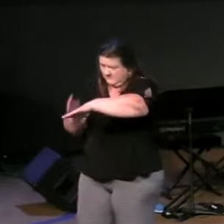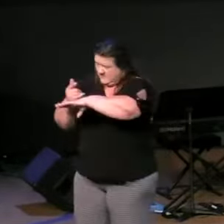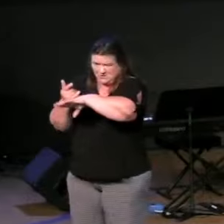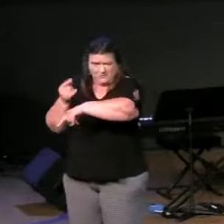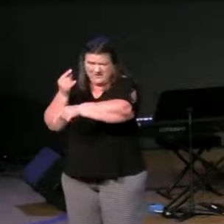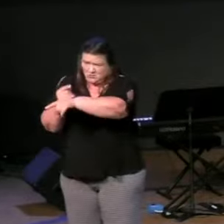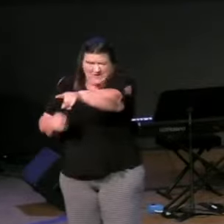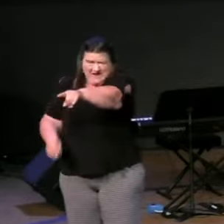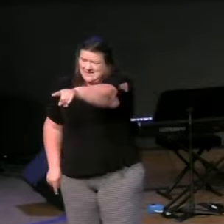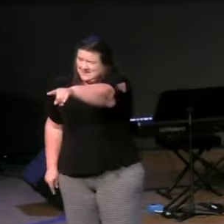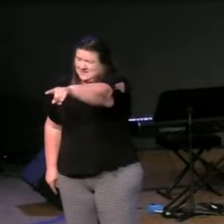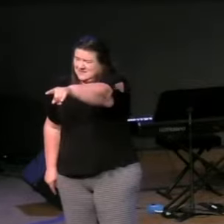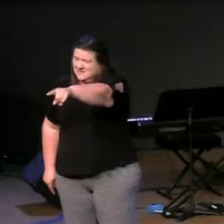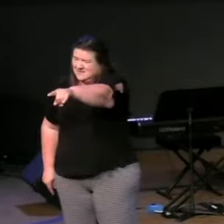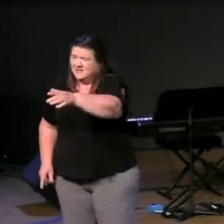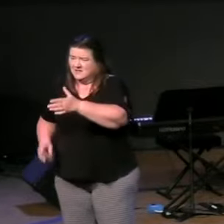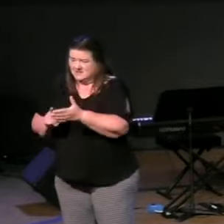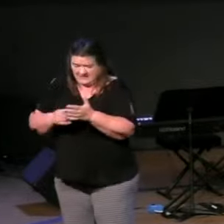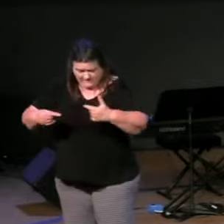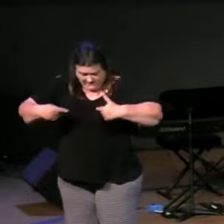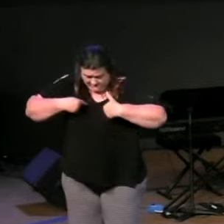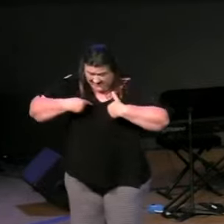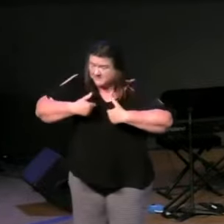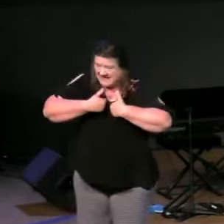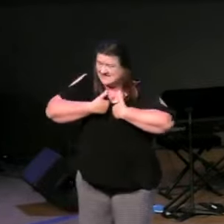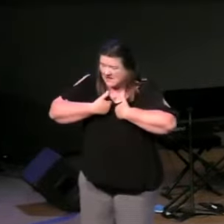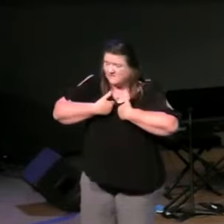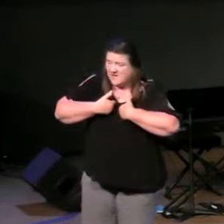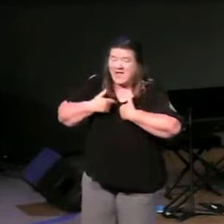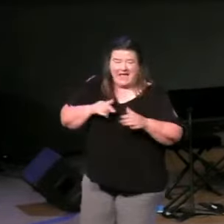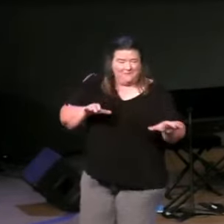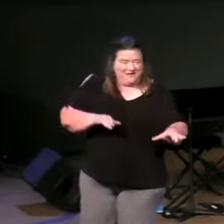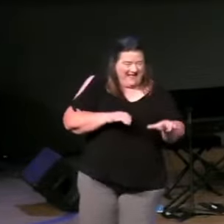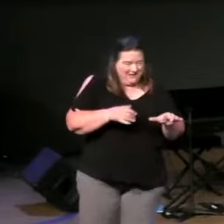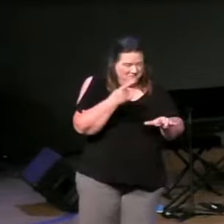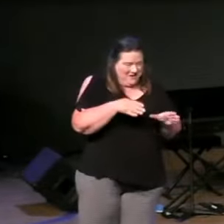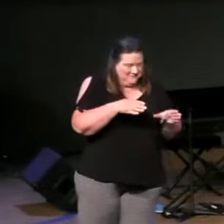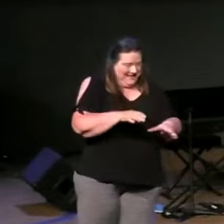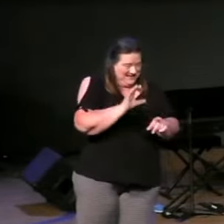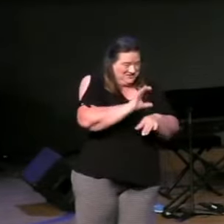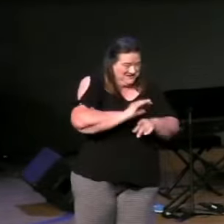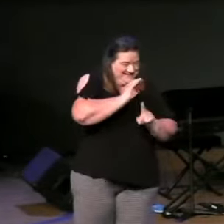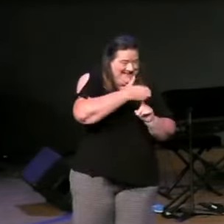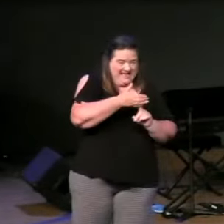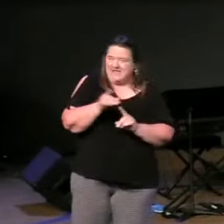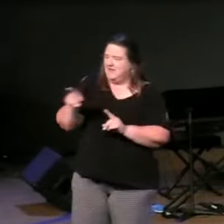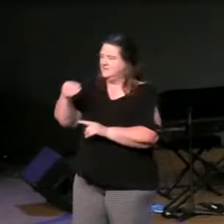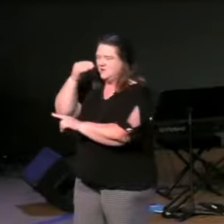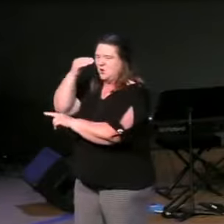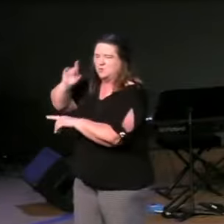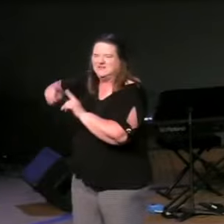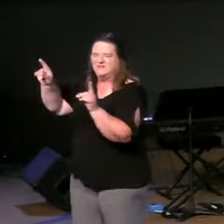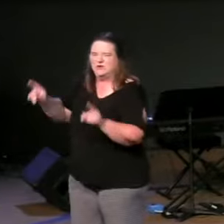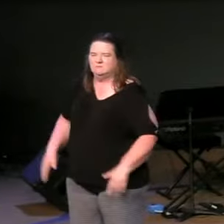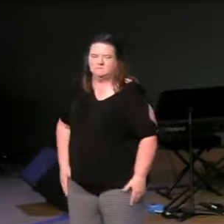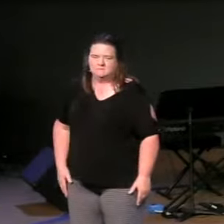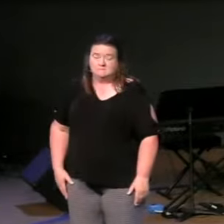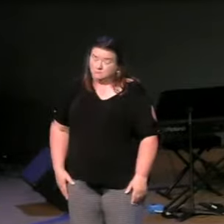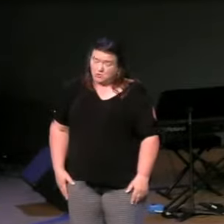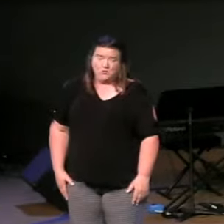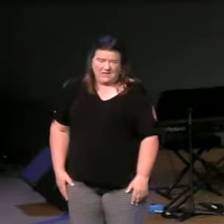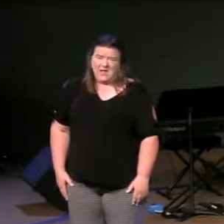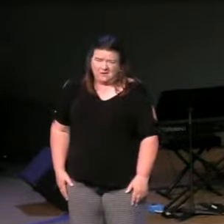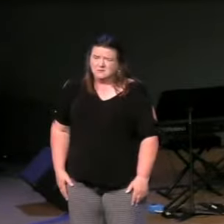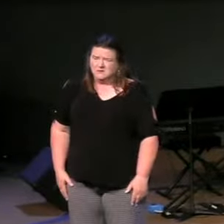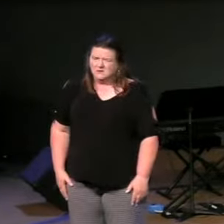thing. Sometimes me, even myself, I will act a certain way here at church and then sometimes not follow it when I go home. But it